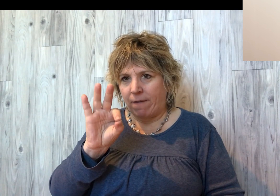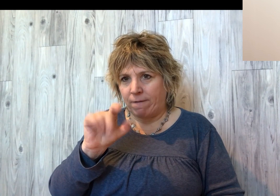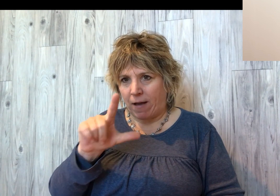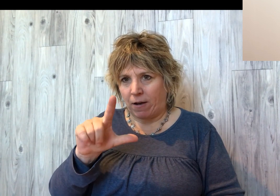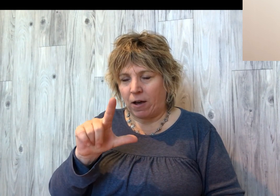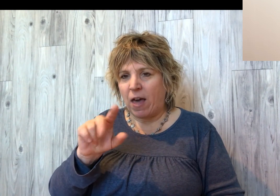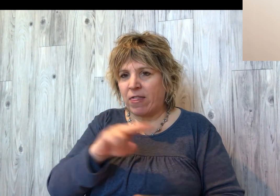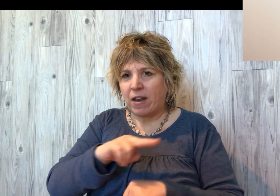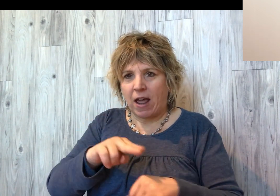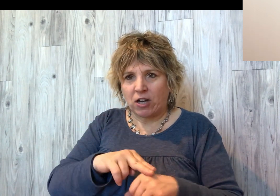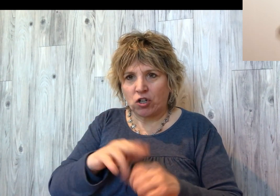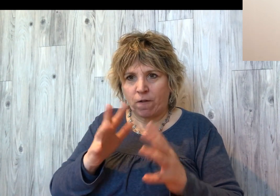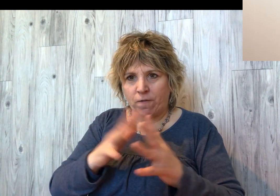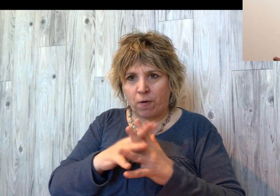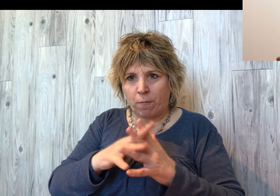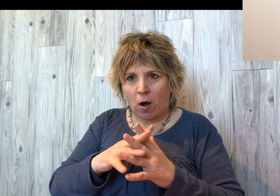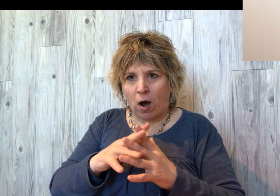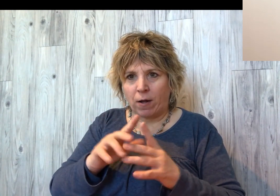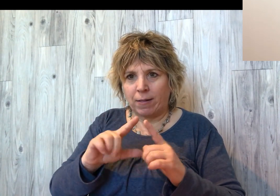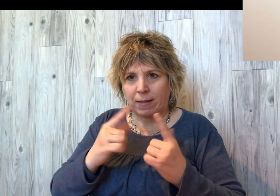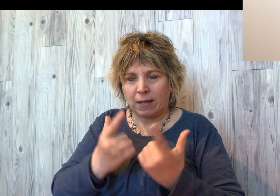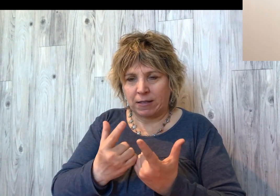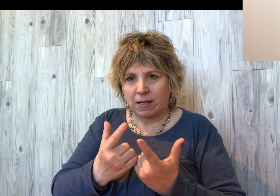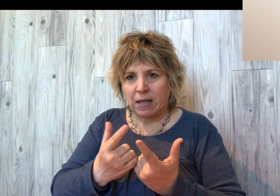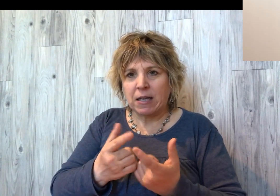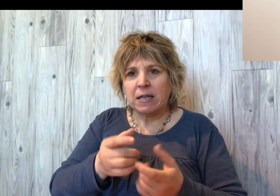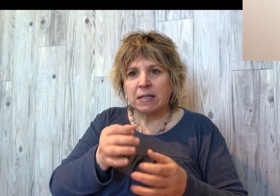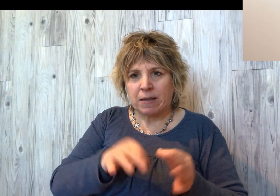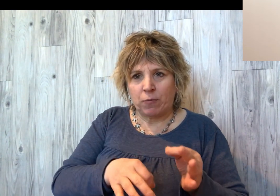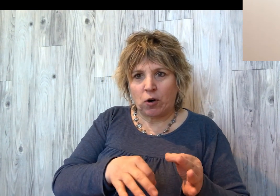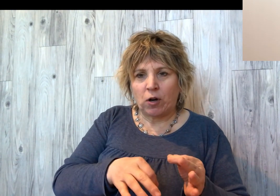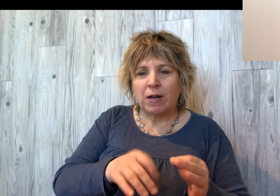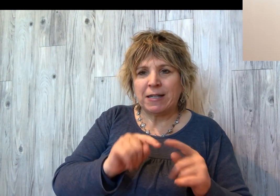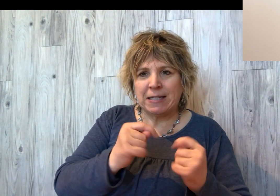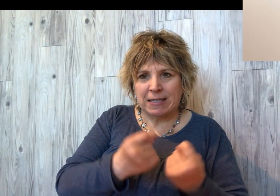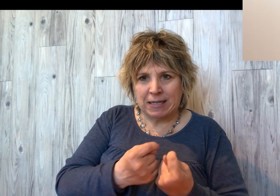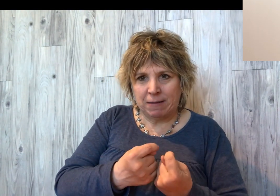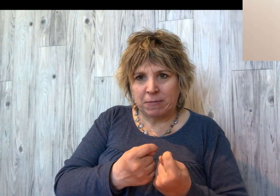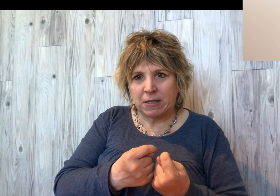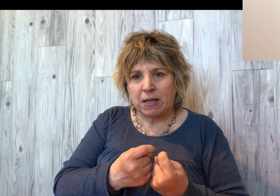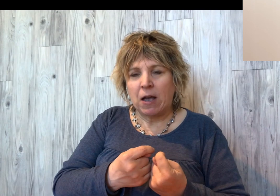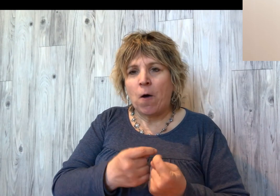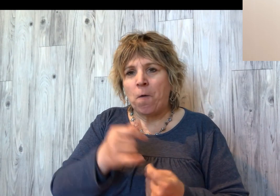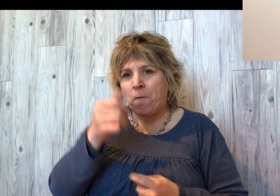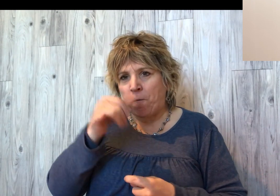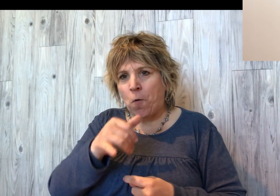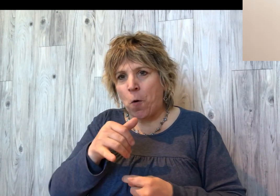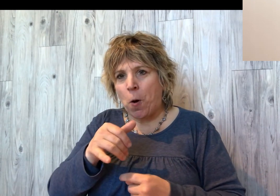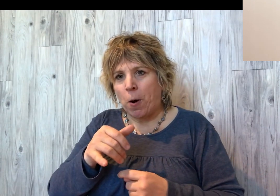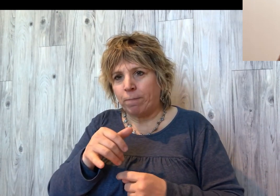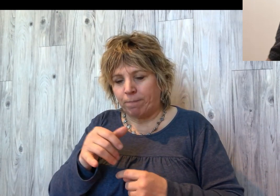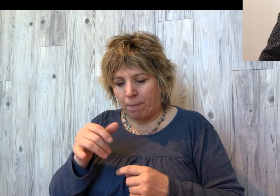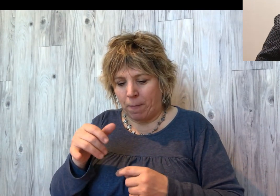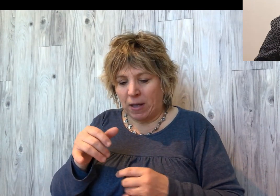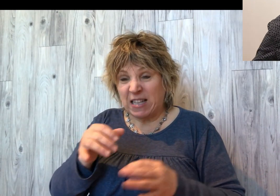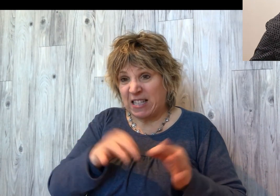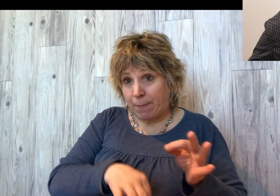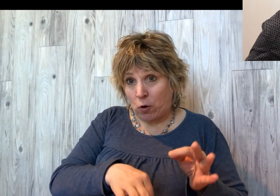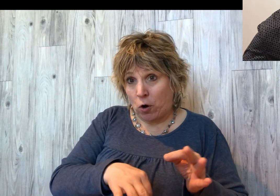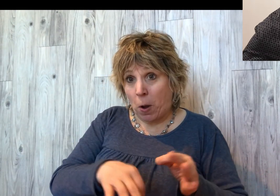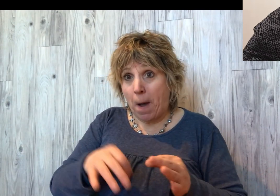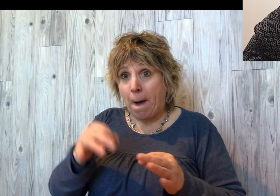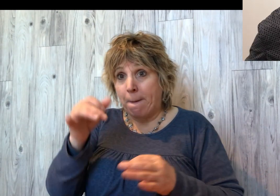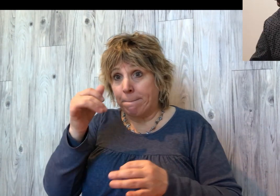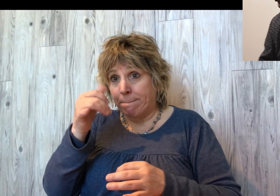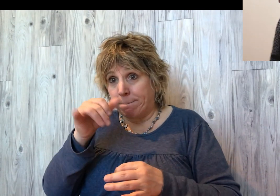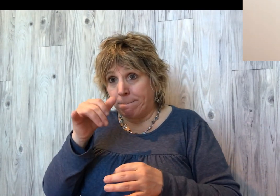National Football League, and let's look at some different teams based on simple, fool, mocker, and wise. Let's just do that for a second. So we're going to start with the simple.